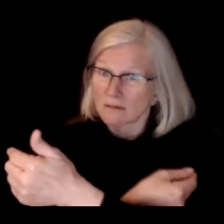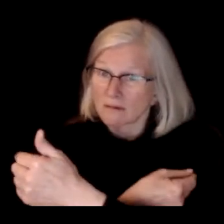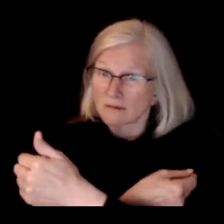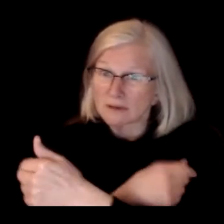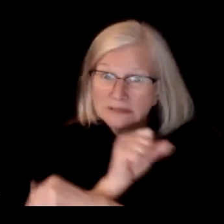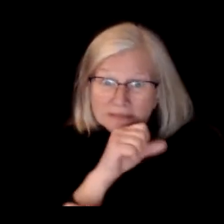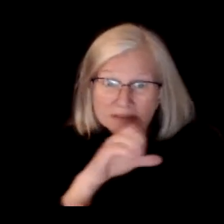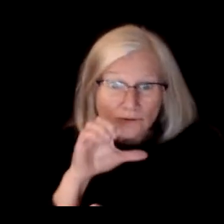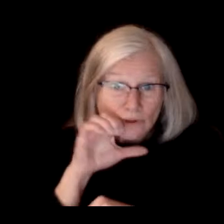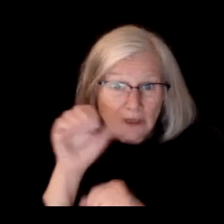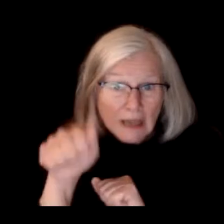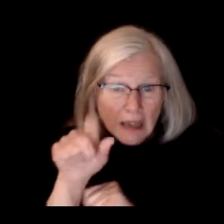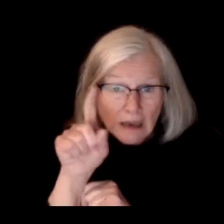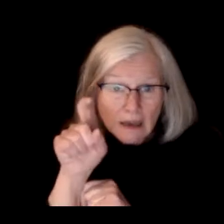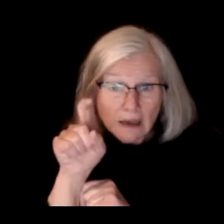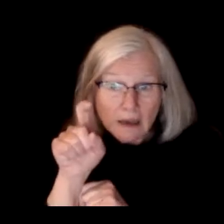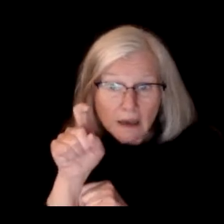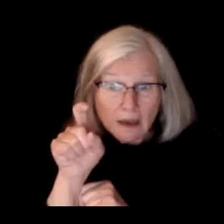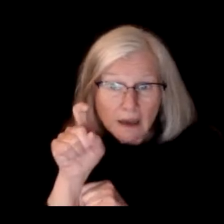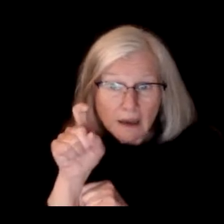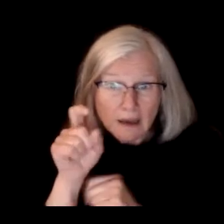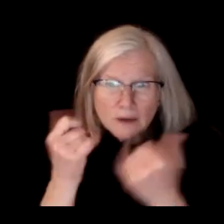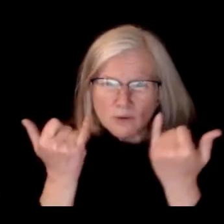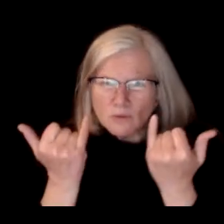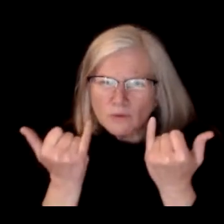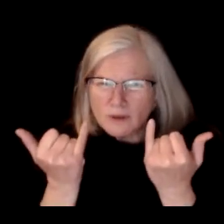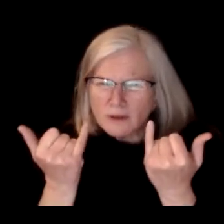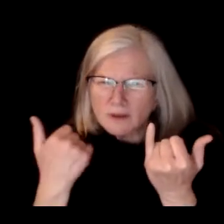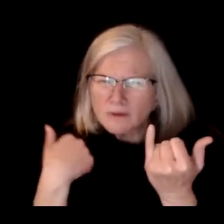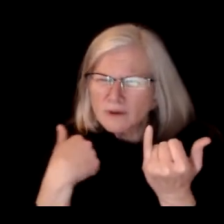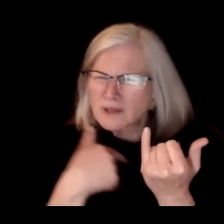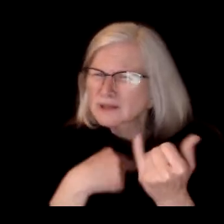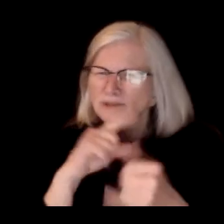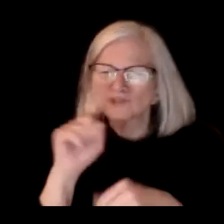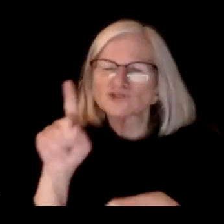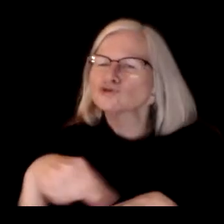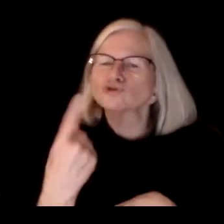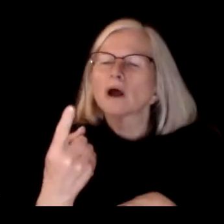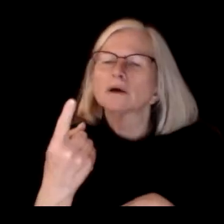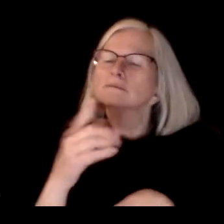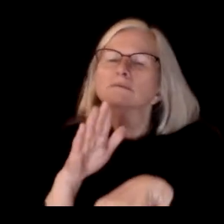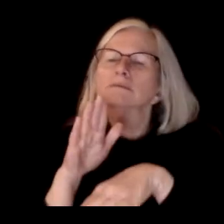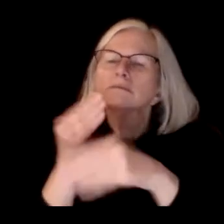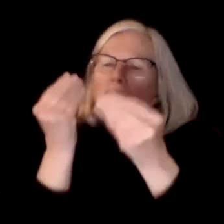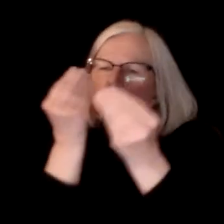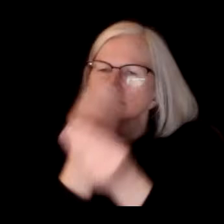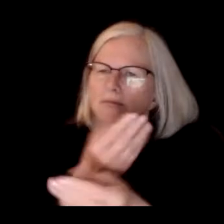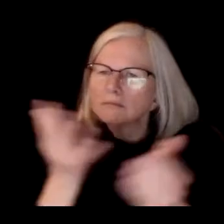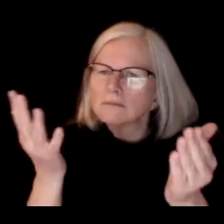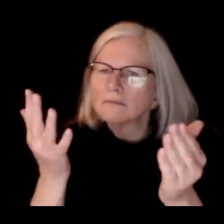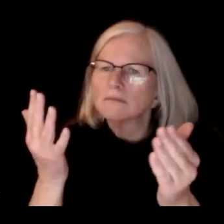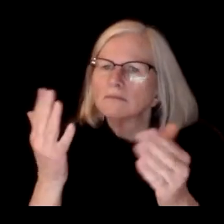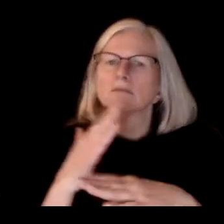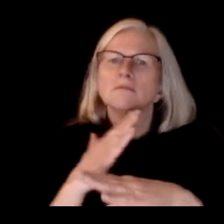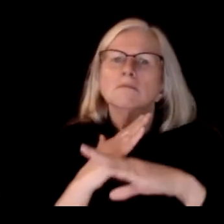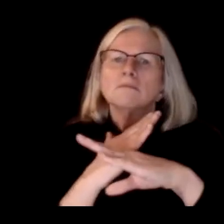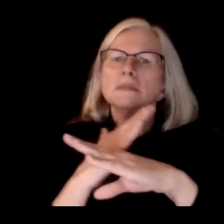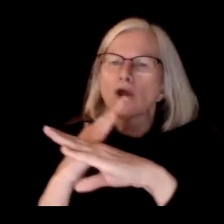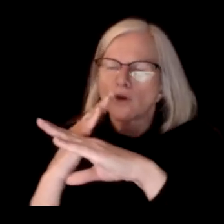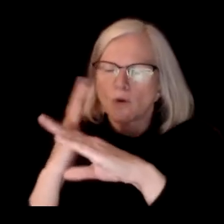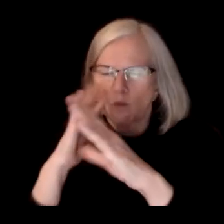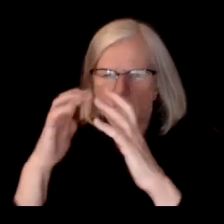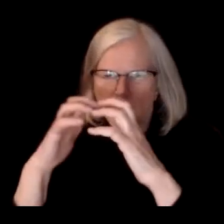we want to remove any barriers to their use. We will be communicating much more broadly